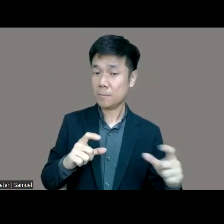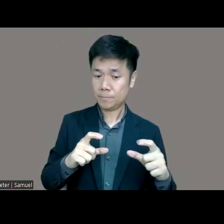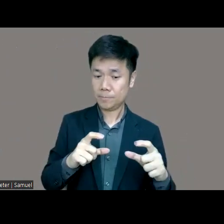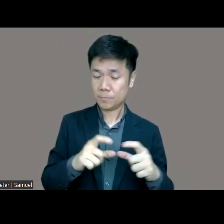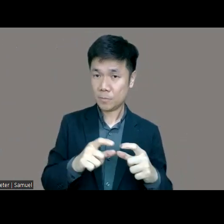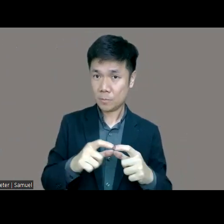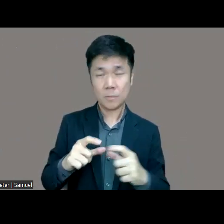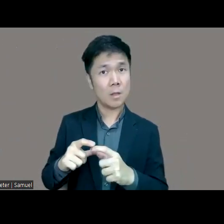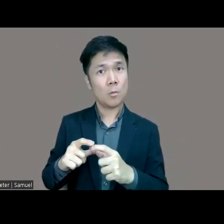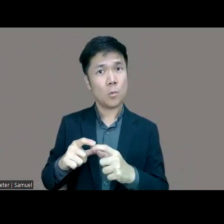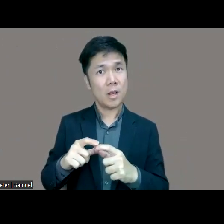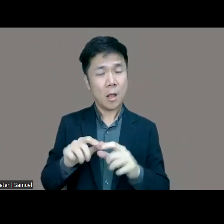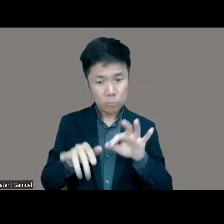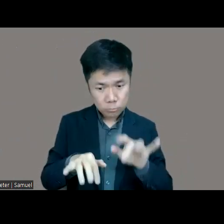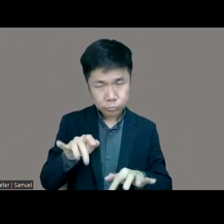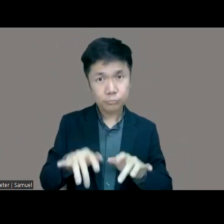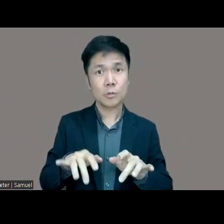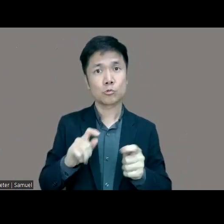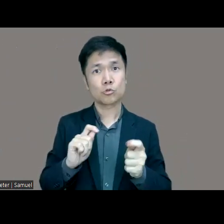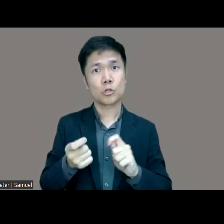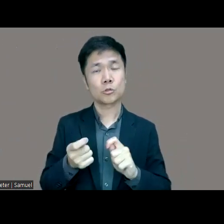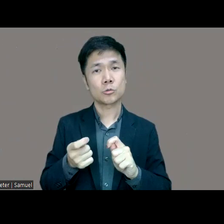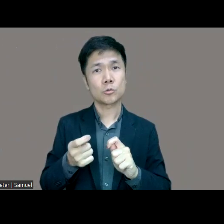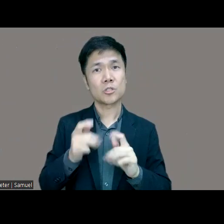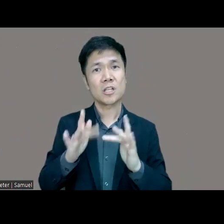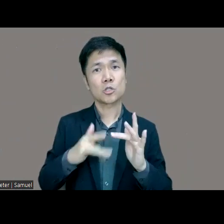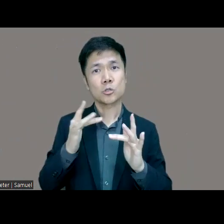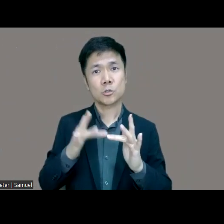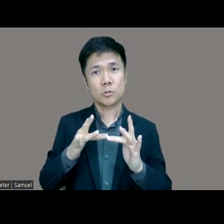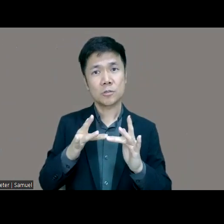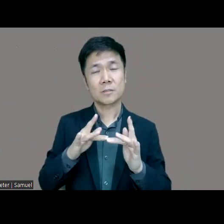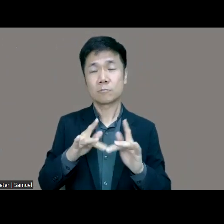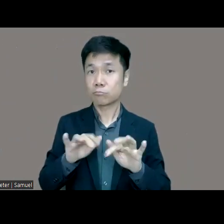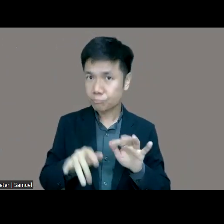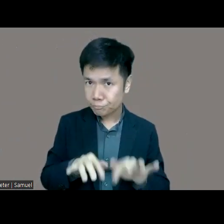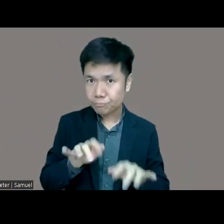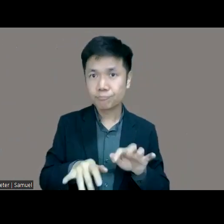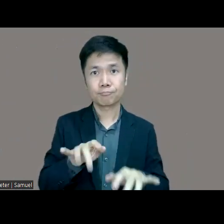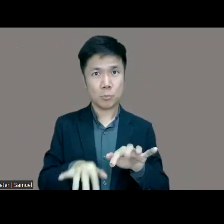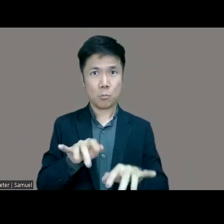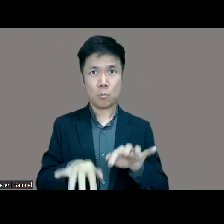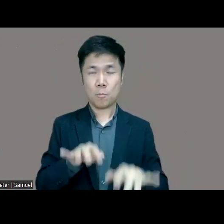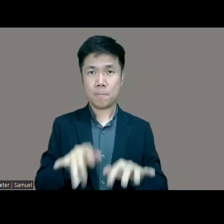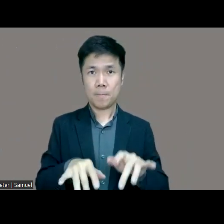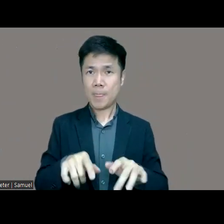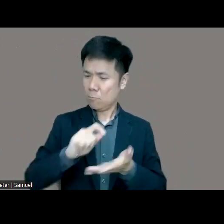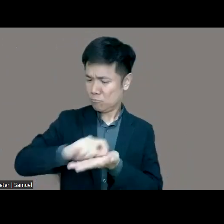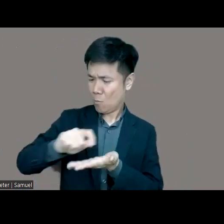is more digital processes. There is as well processes in relation to